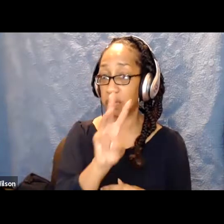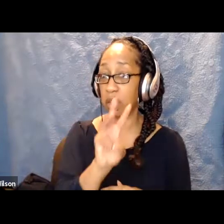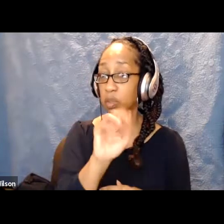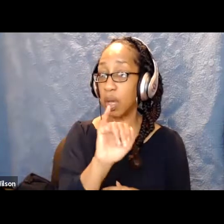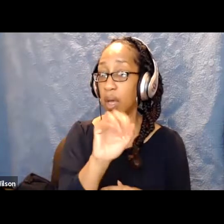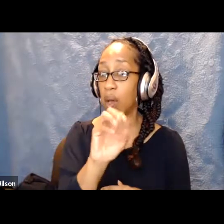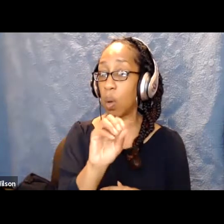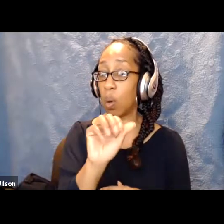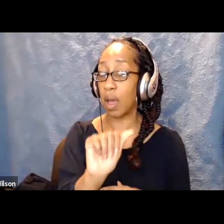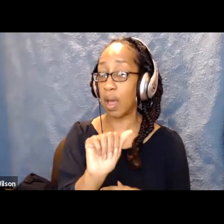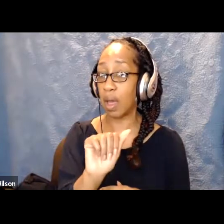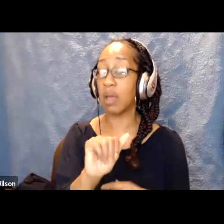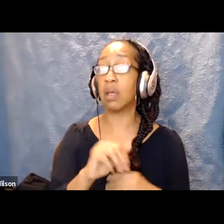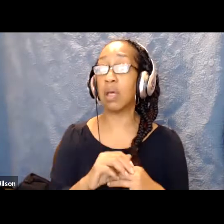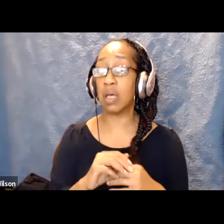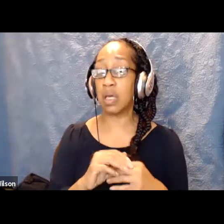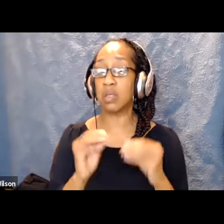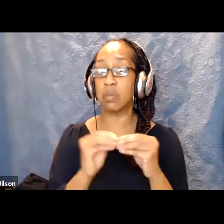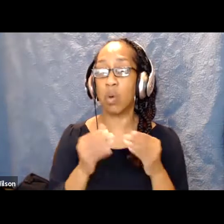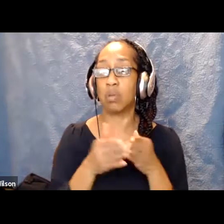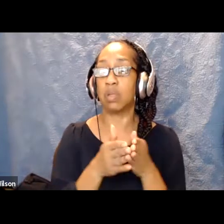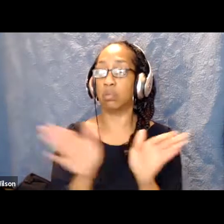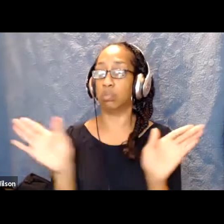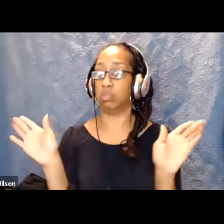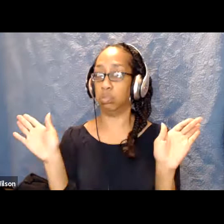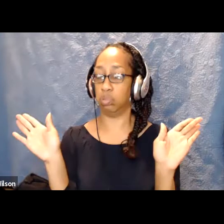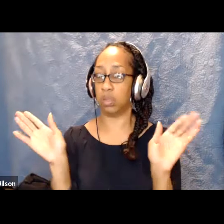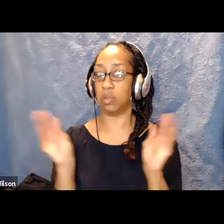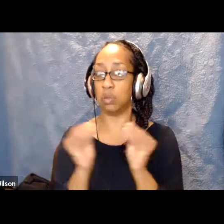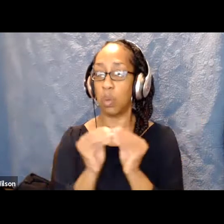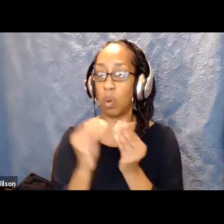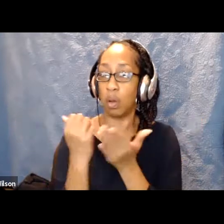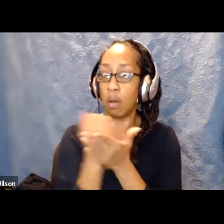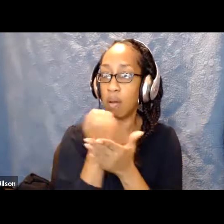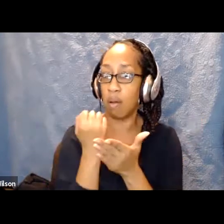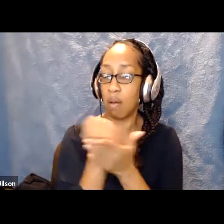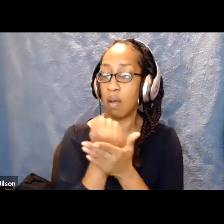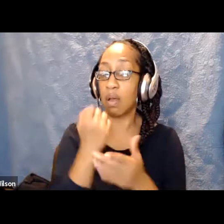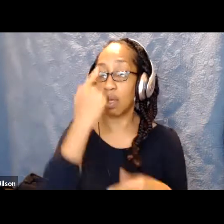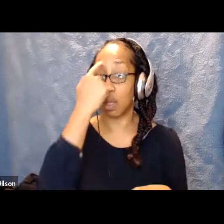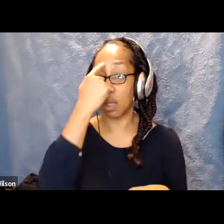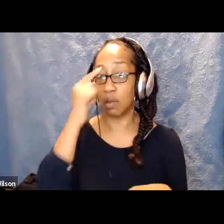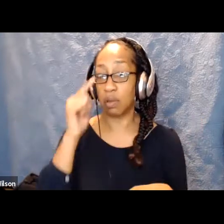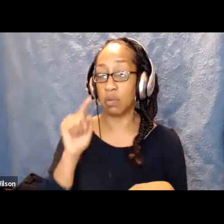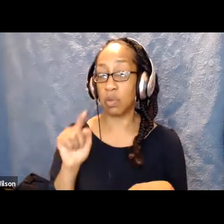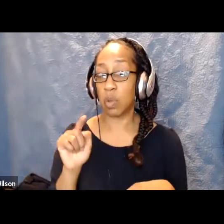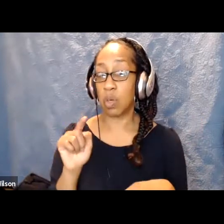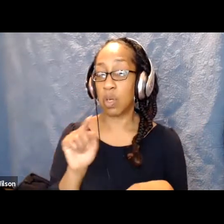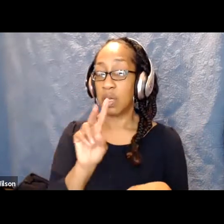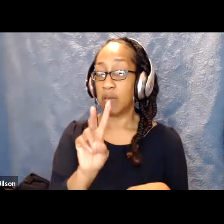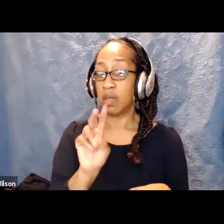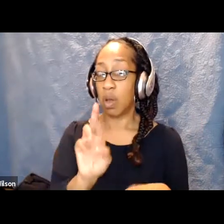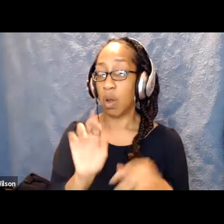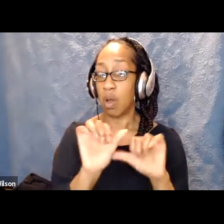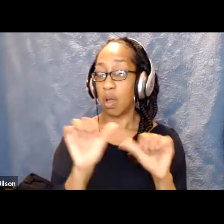are more expansive and additional opportunities for VR